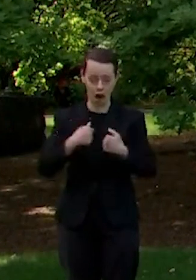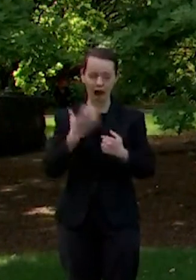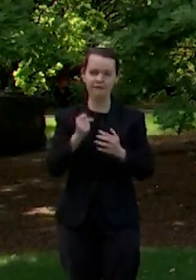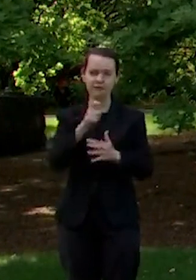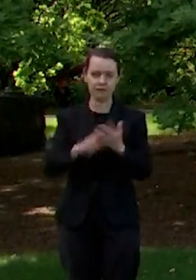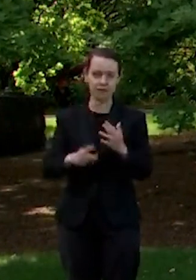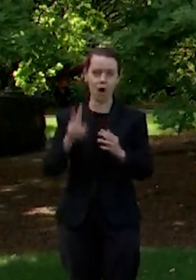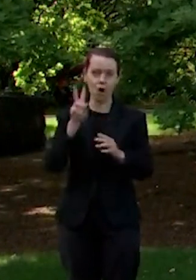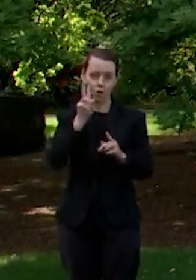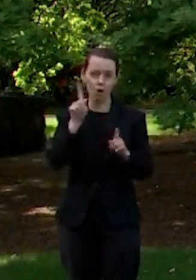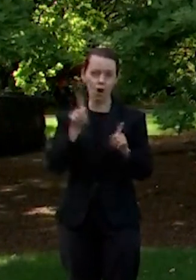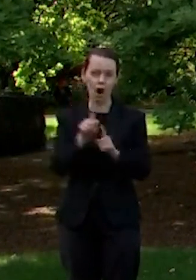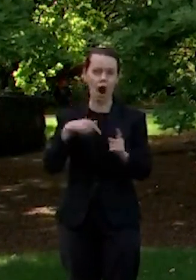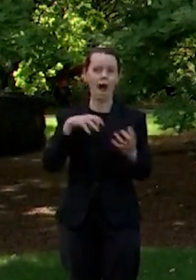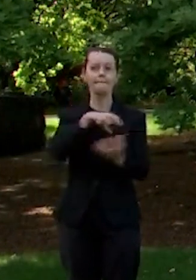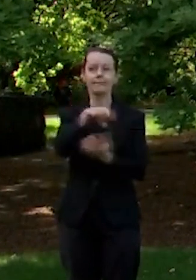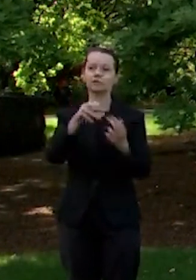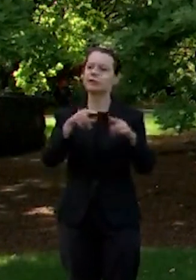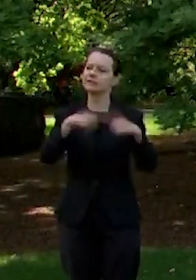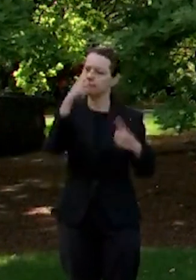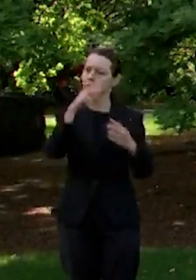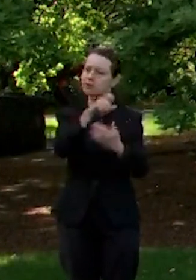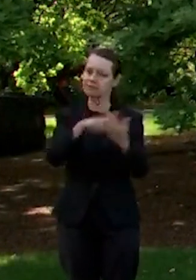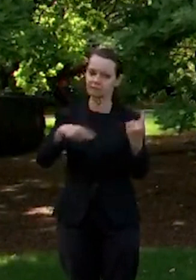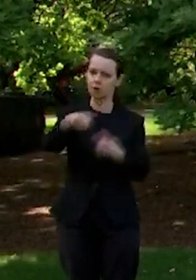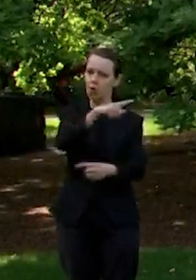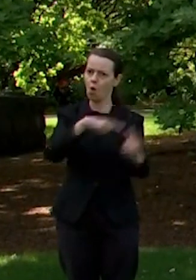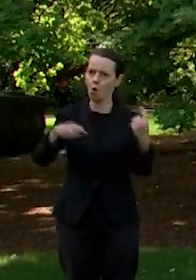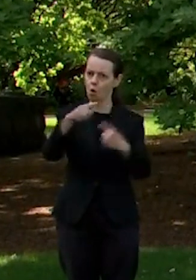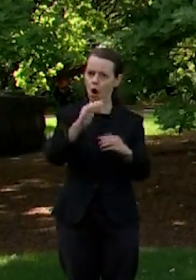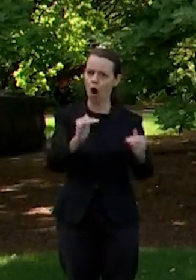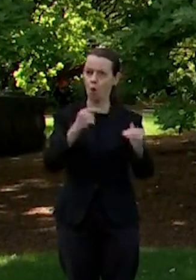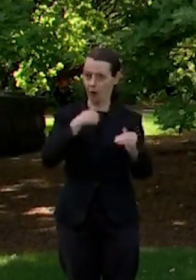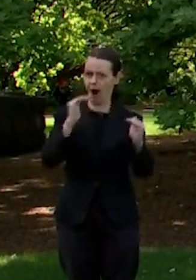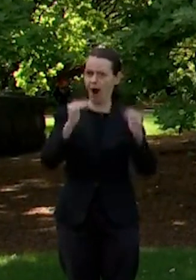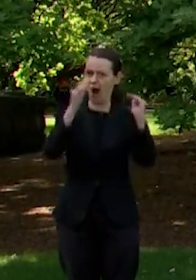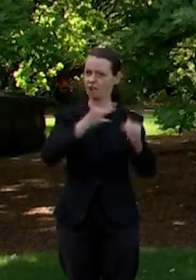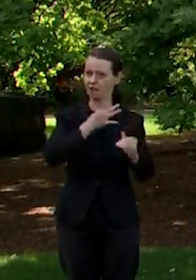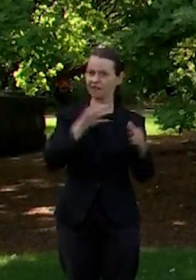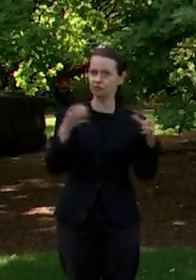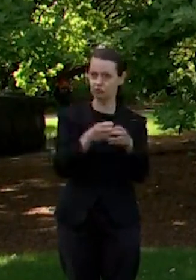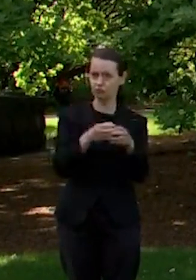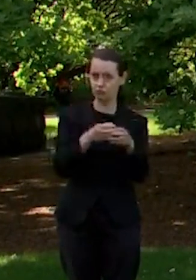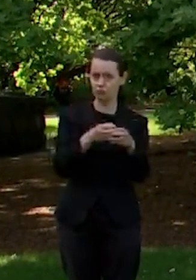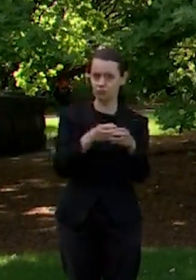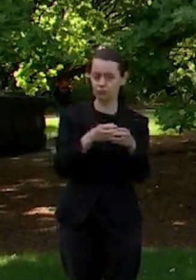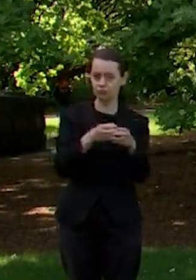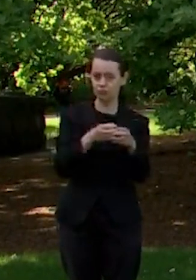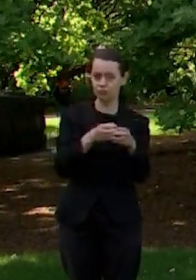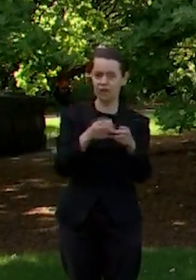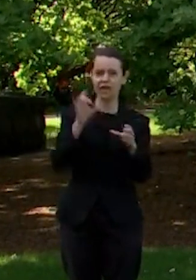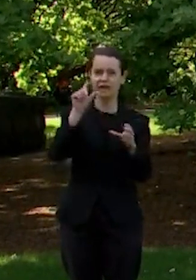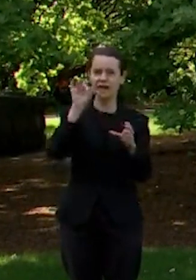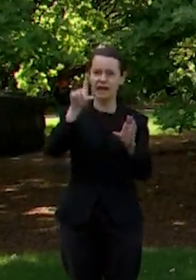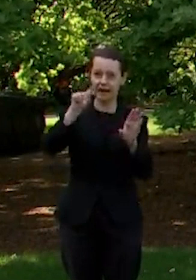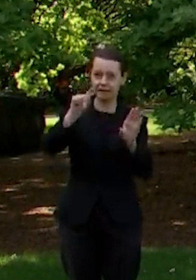be mixing with other people with disability who are also in a high-risk group. I was left a quadriplegic 10 years ago, 11 years